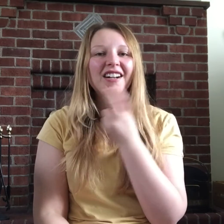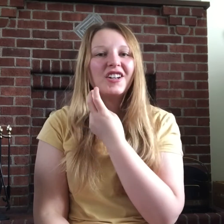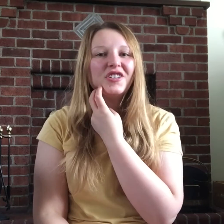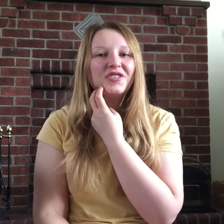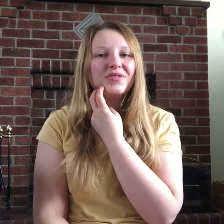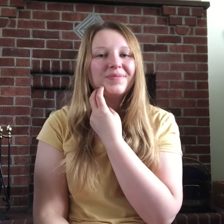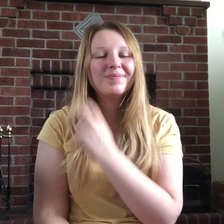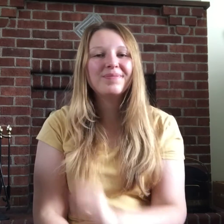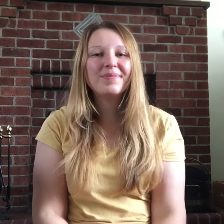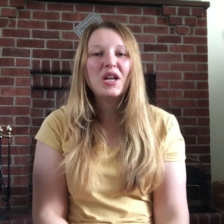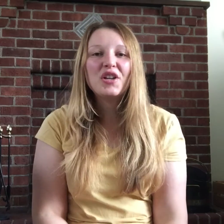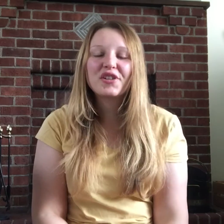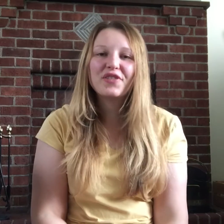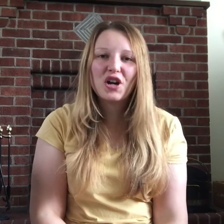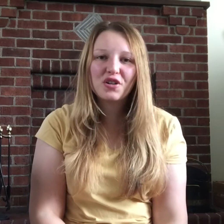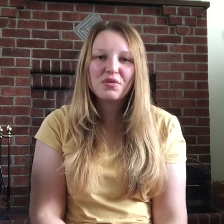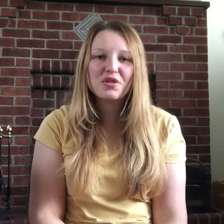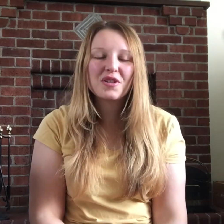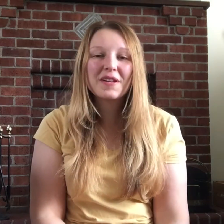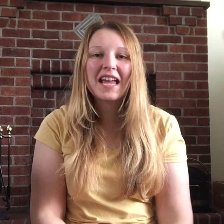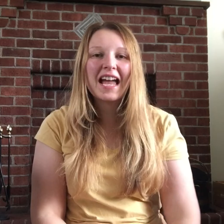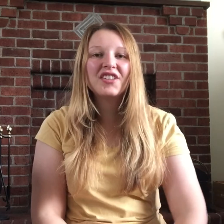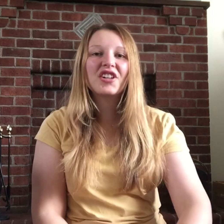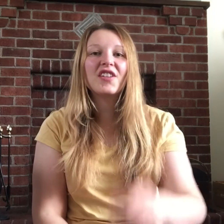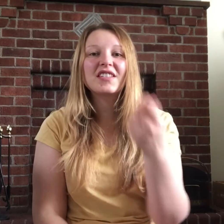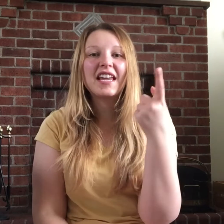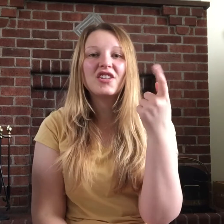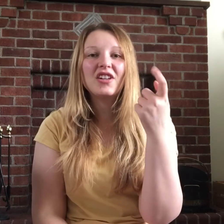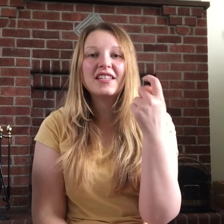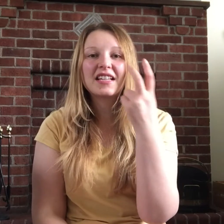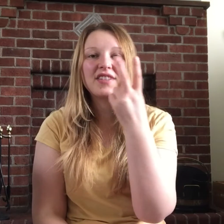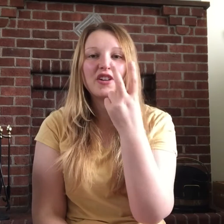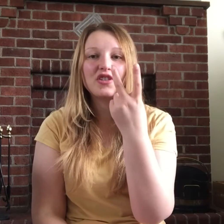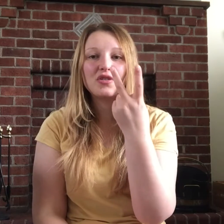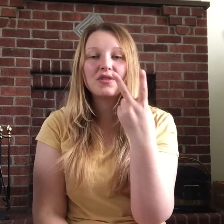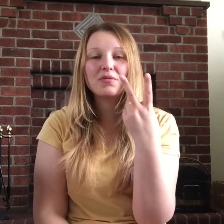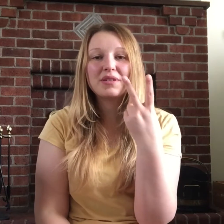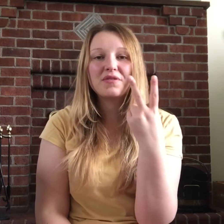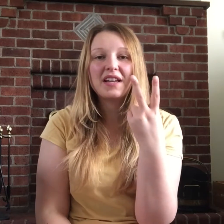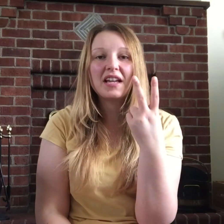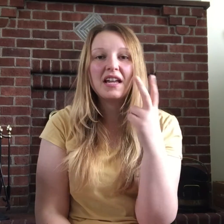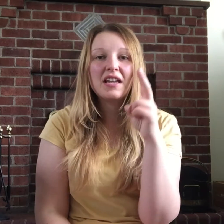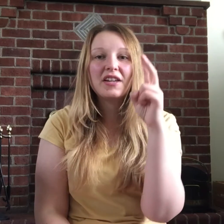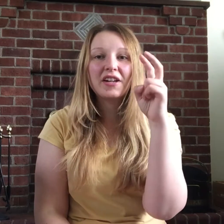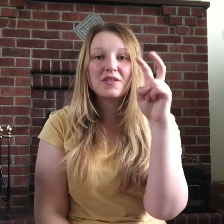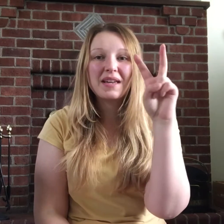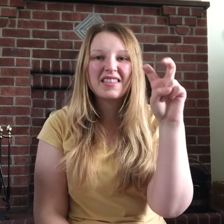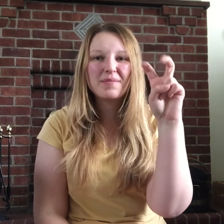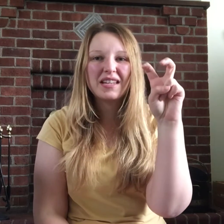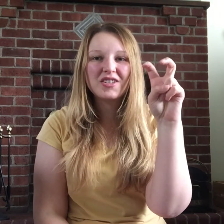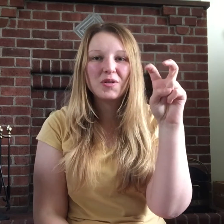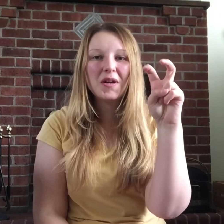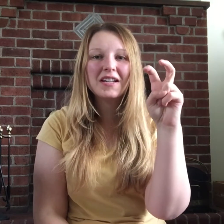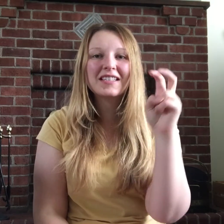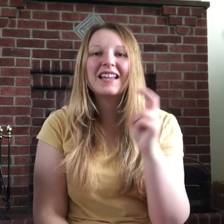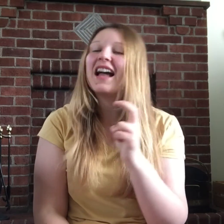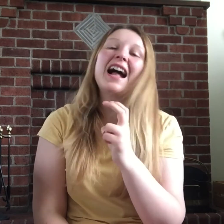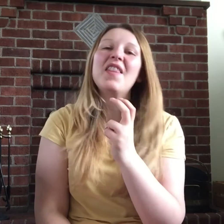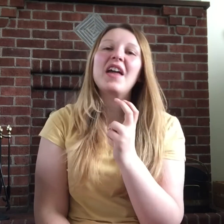Uncle. So for uncle, with your dominant hand, you're going to take your index finger and your middle finger, you're going to make them into hooks, and then you're